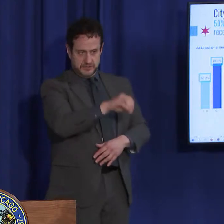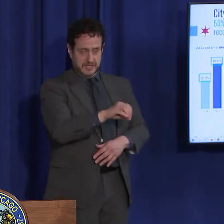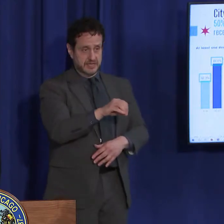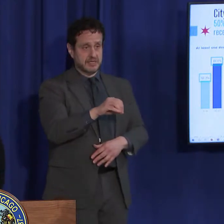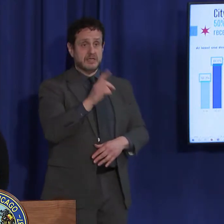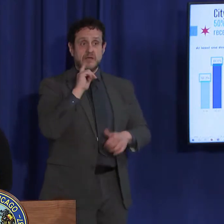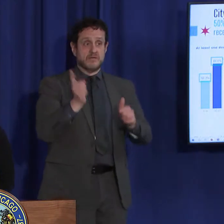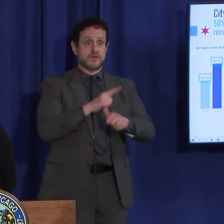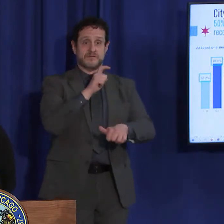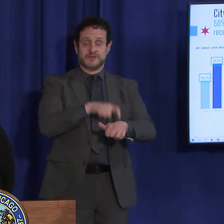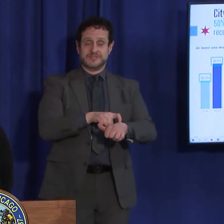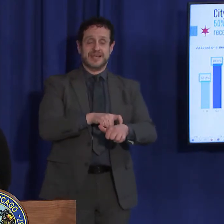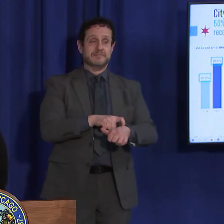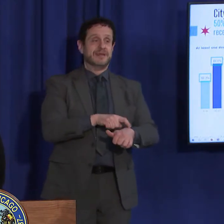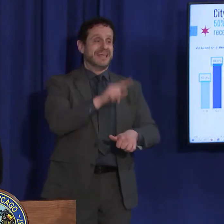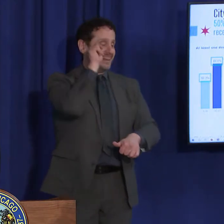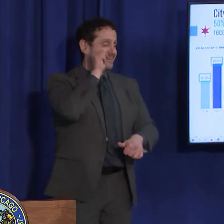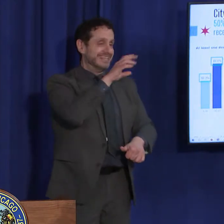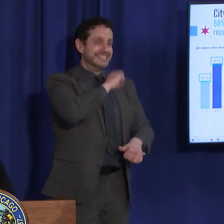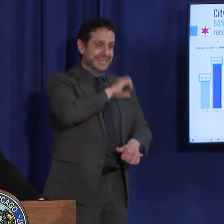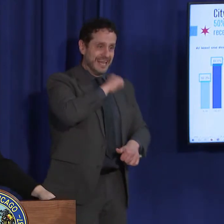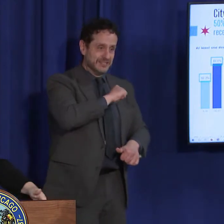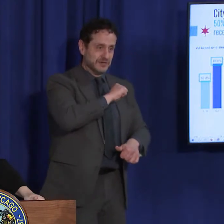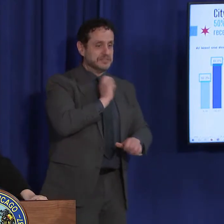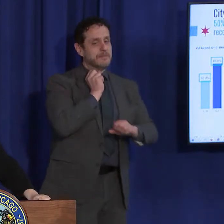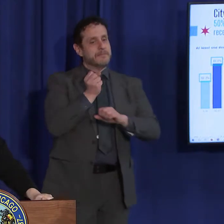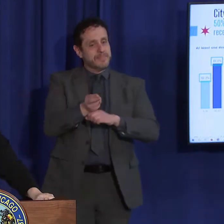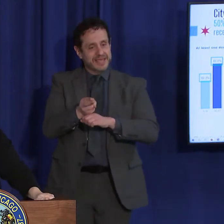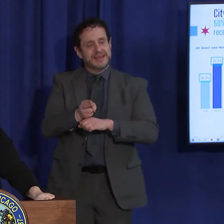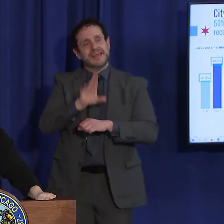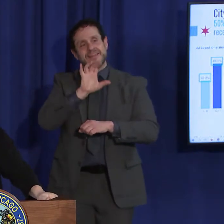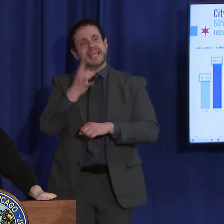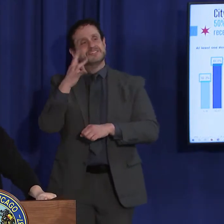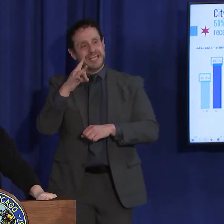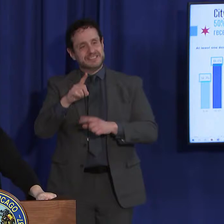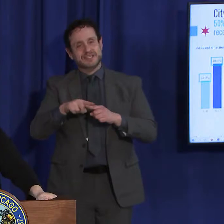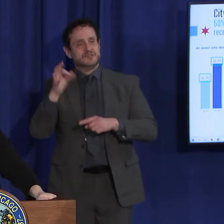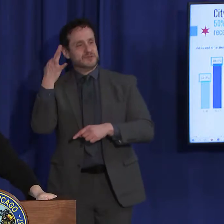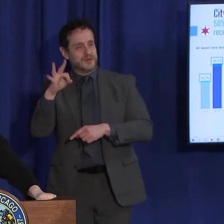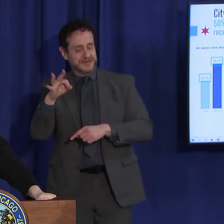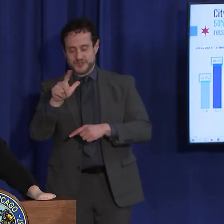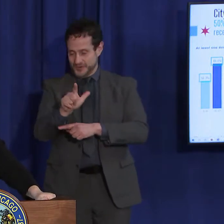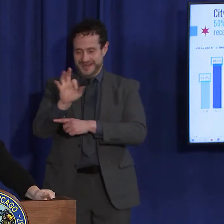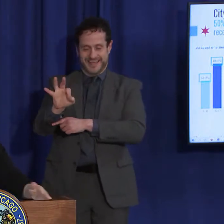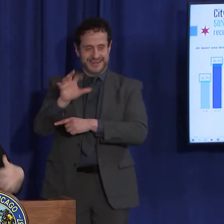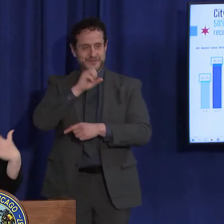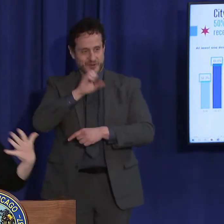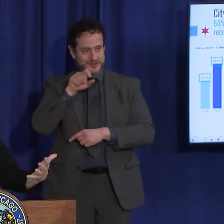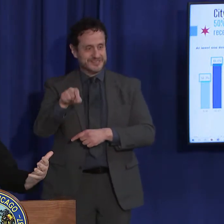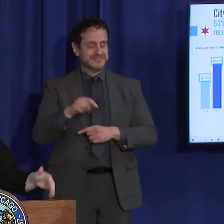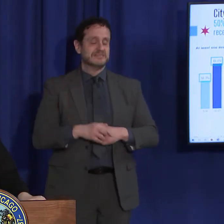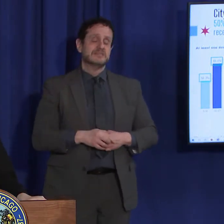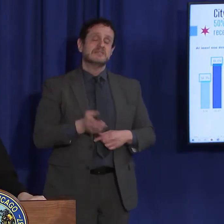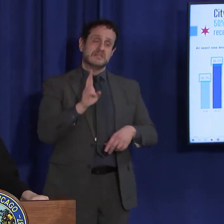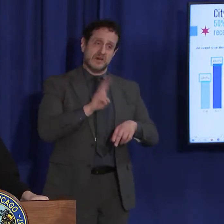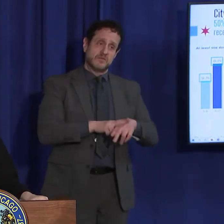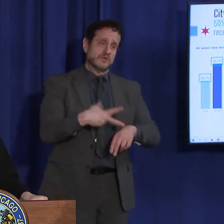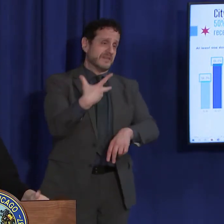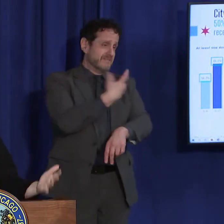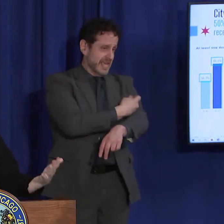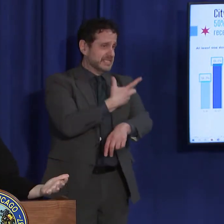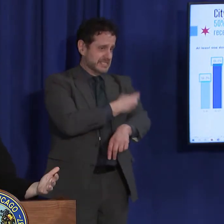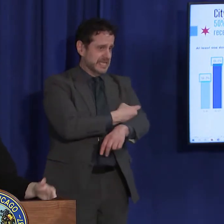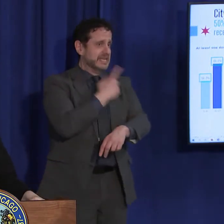teenagers got ahead of the 18 to 29-year-olds. So well done to the 12 to 17-year-olds. Of course, high vaccination rates